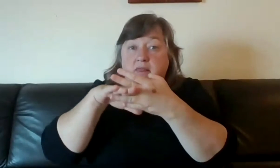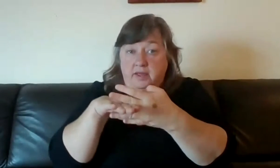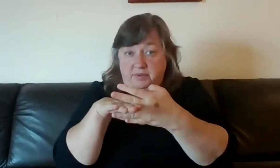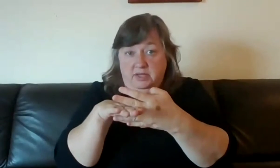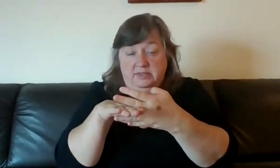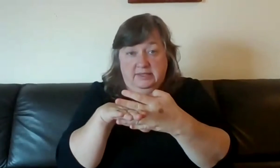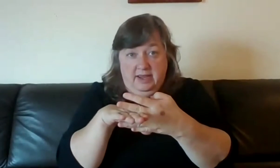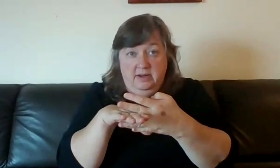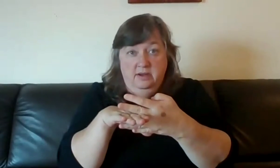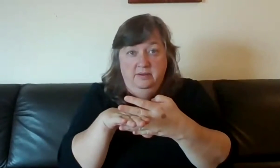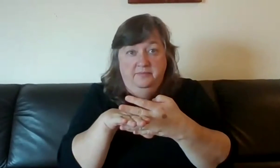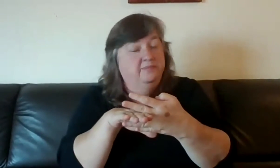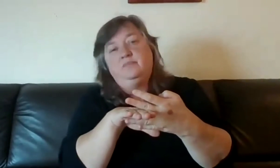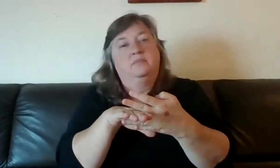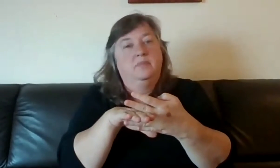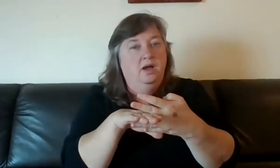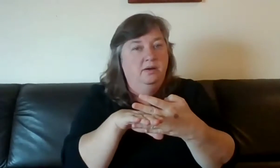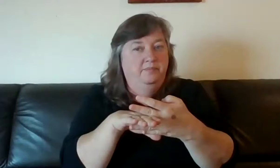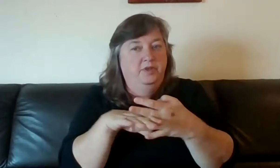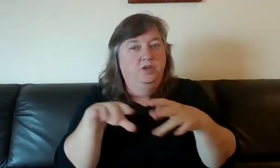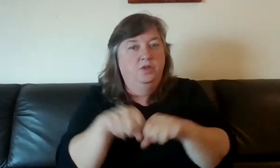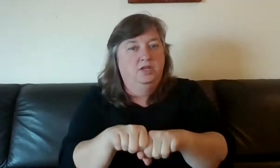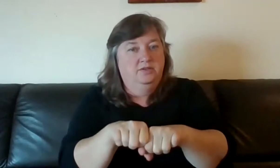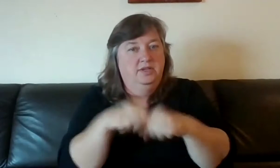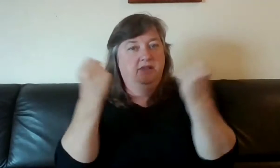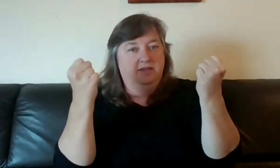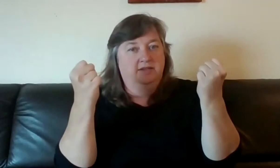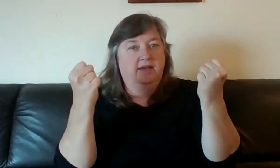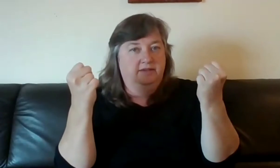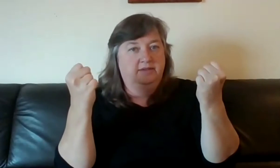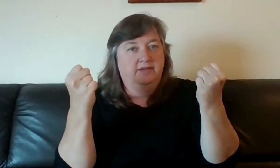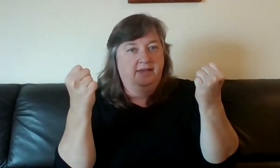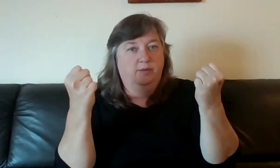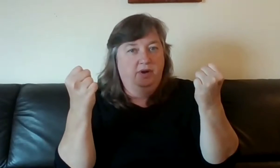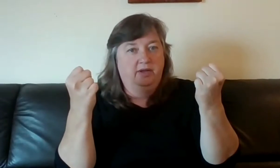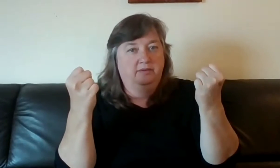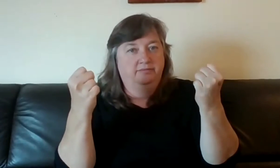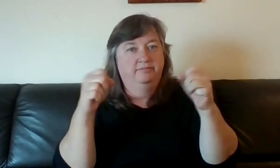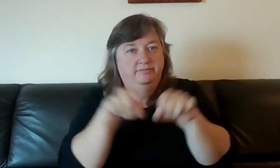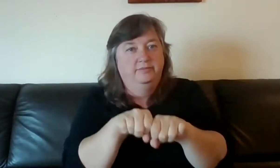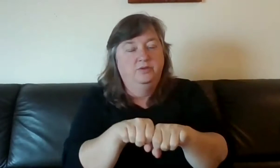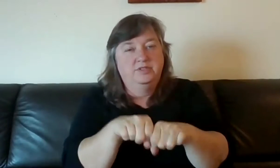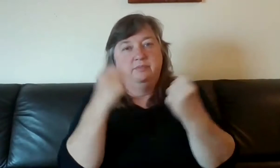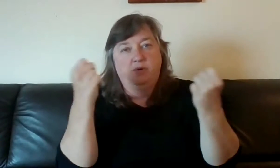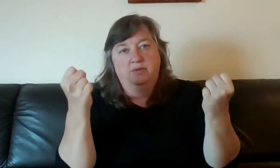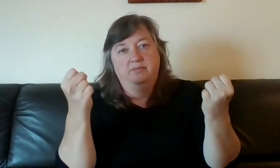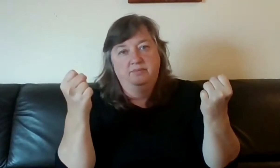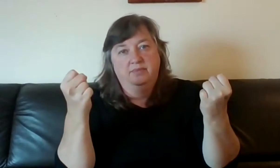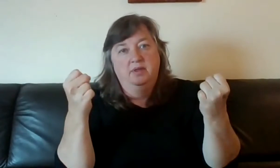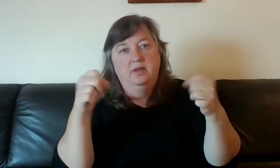That being said, you will also say this as taking a break. You'll see both.